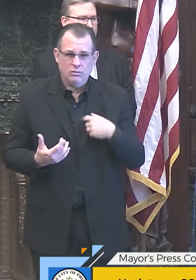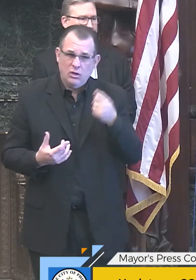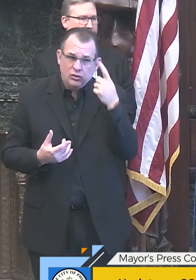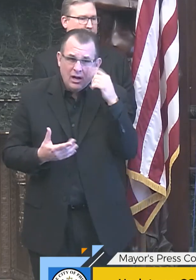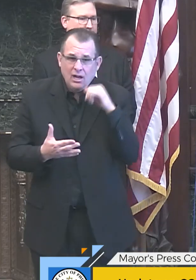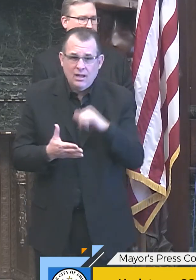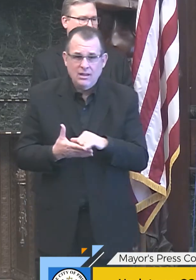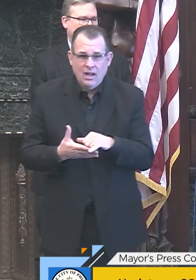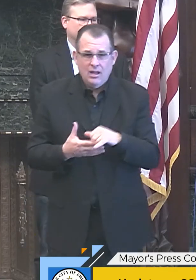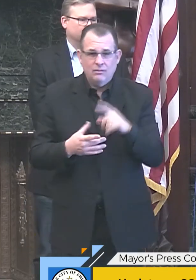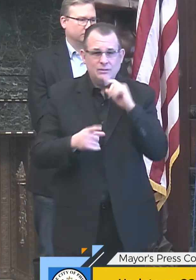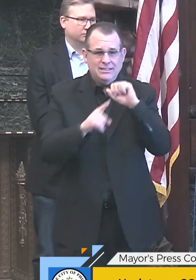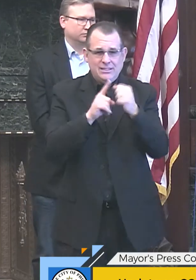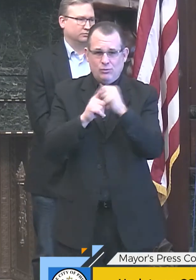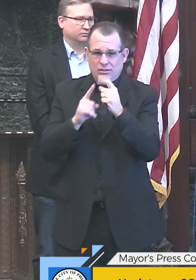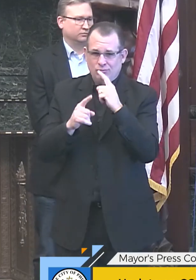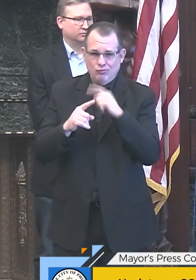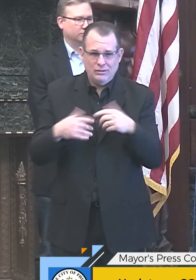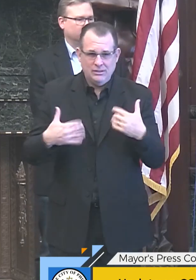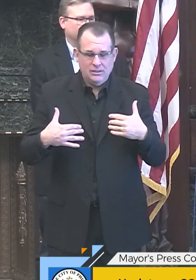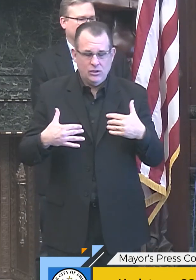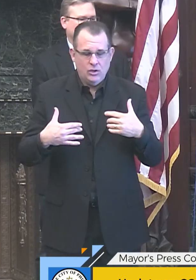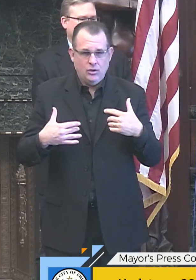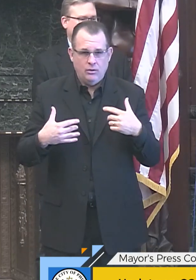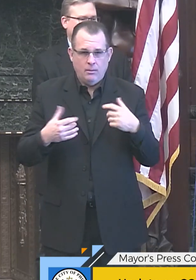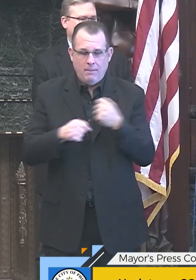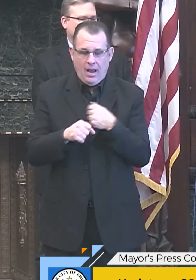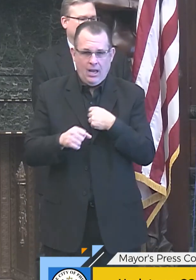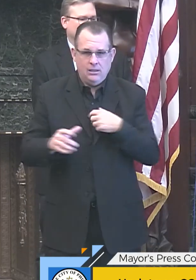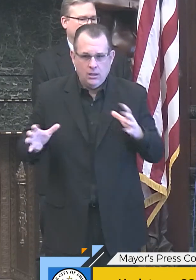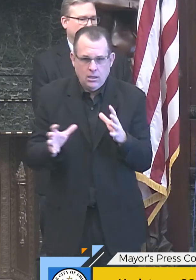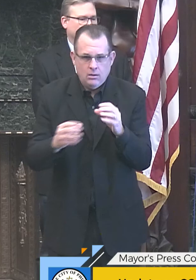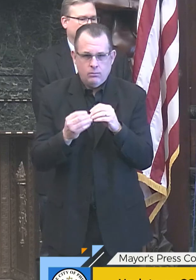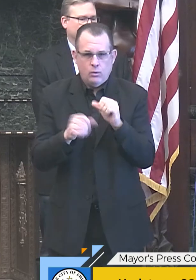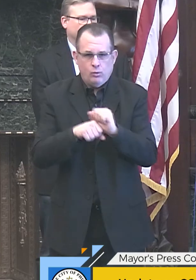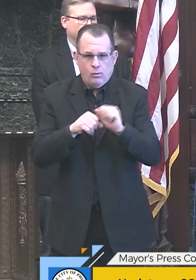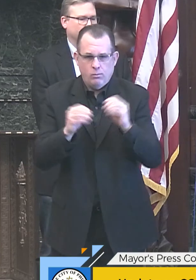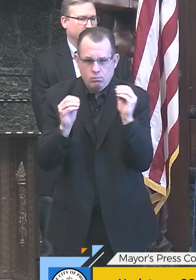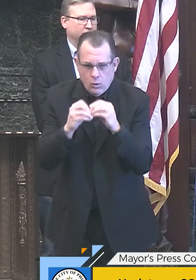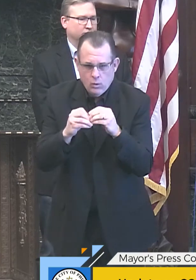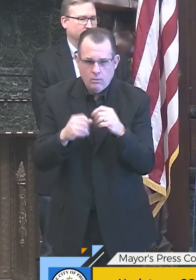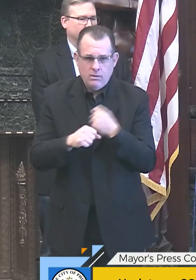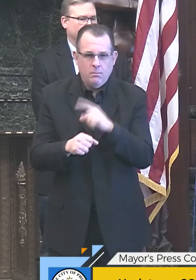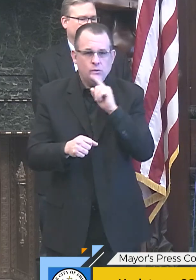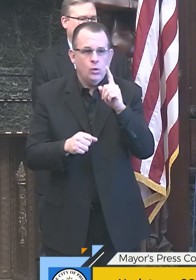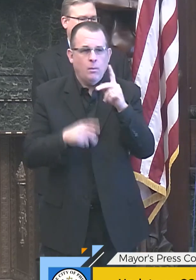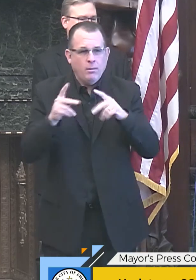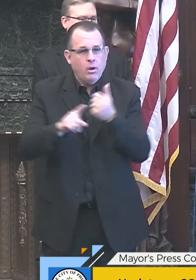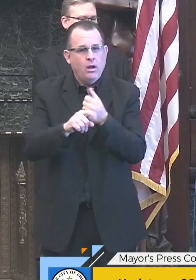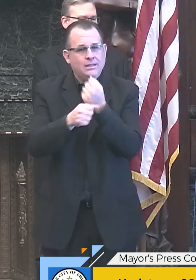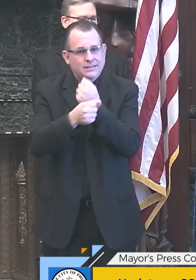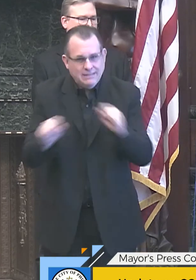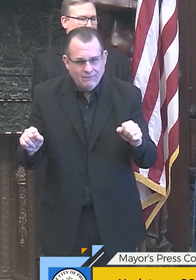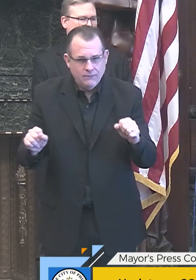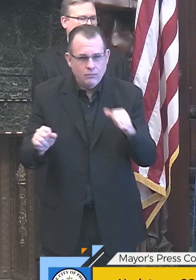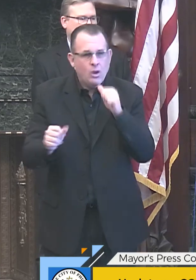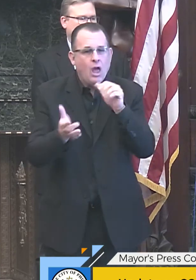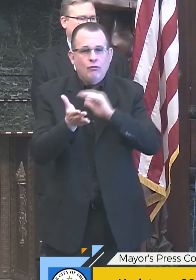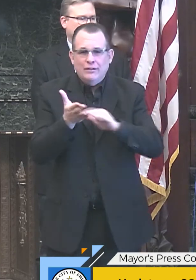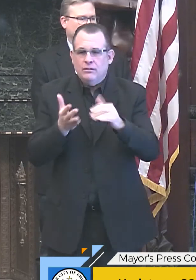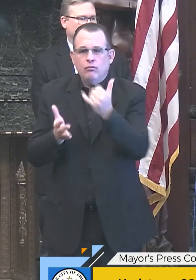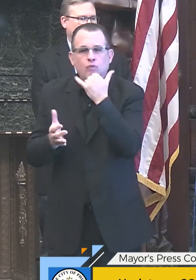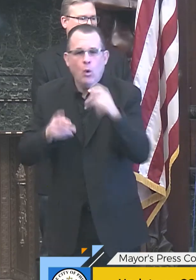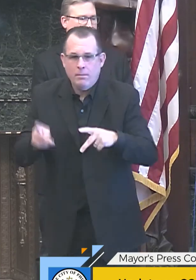this situation is urging us to do some more, but it has to be done in a thorough way to make sure people are safe and we're not releasing the wrong people.